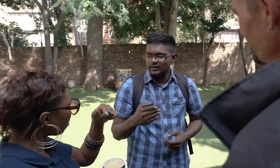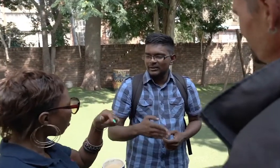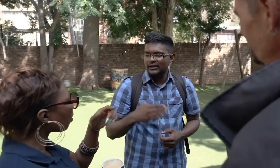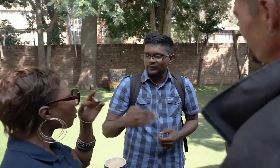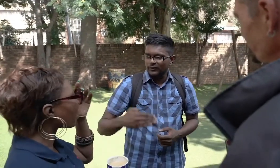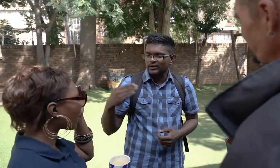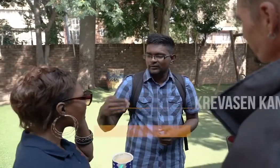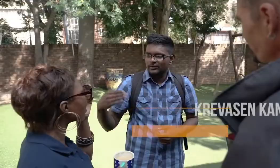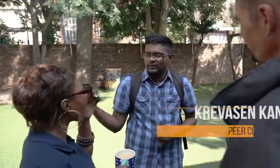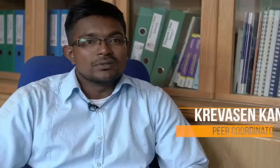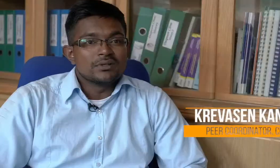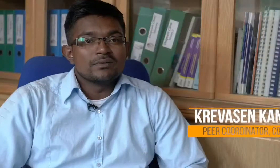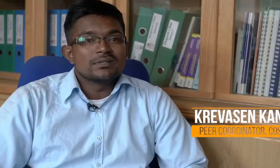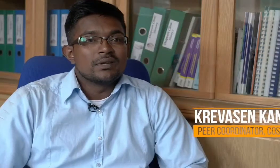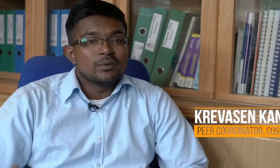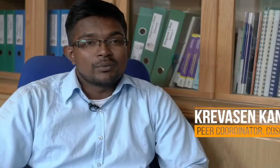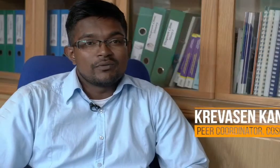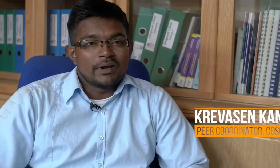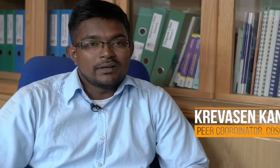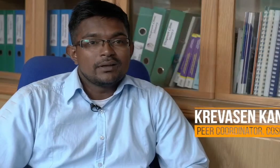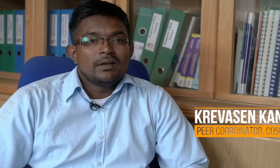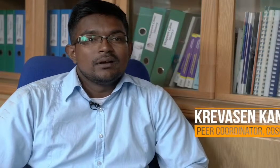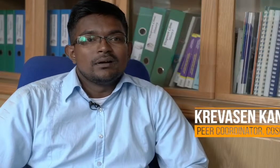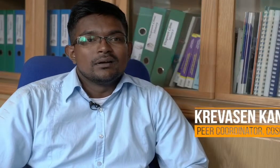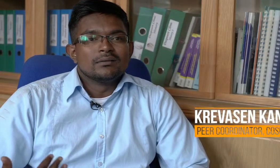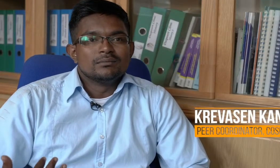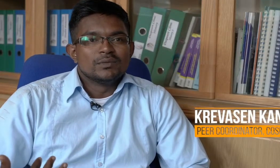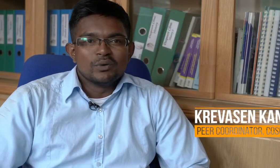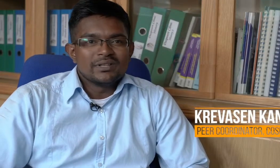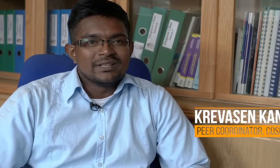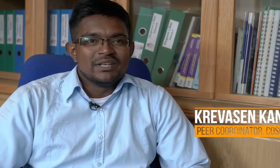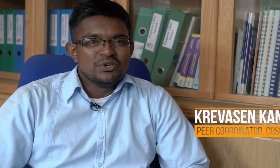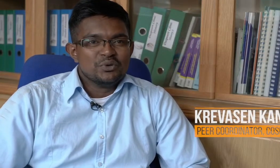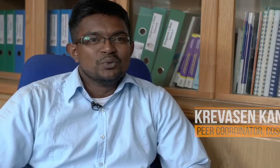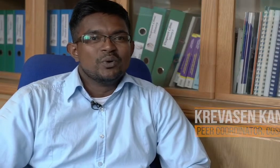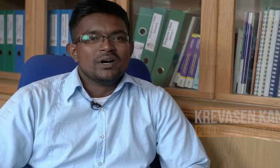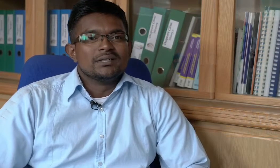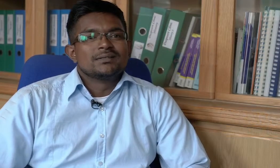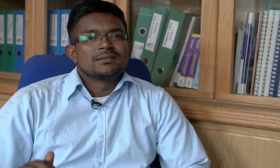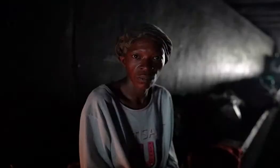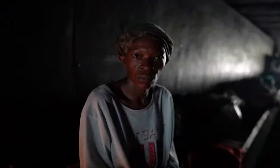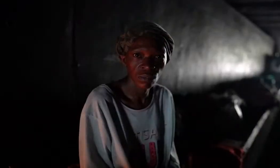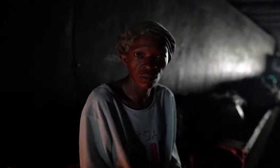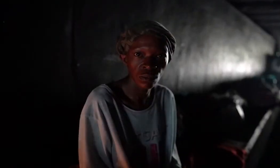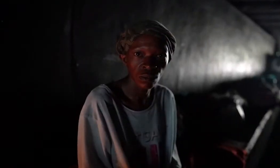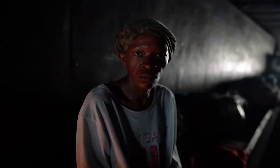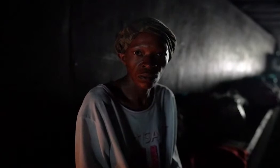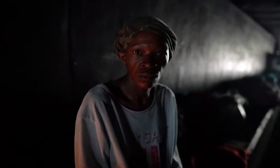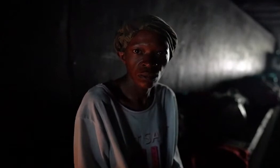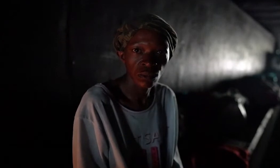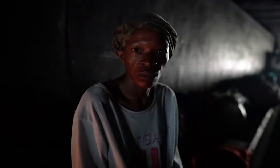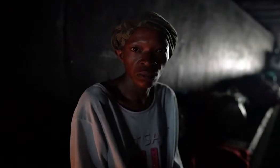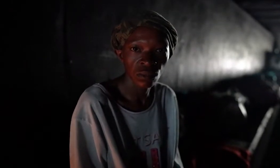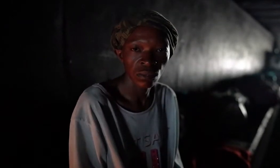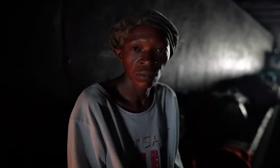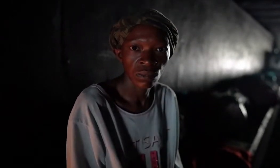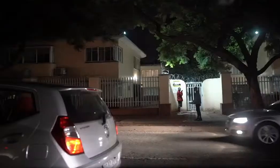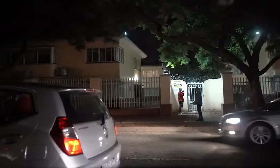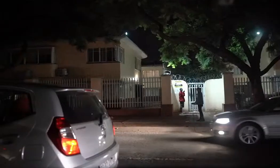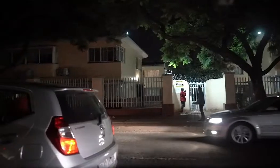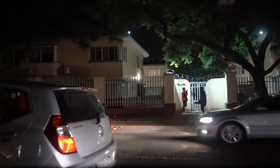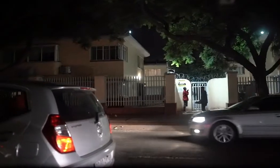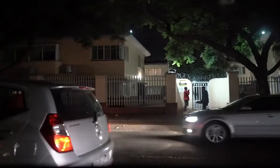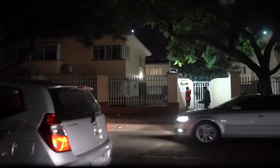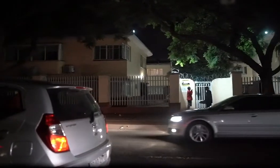not have access to the services that we are providing. The only thing they knew was rehab, and the success